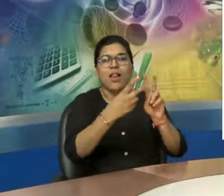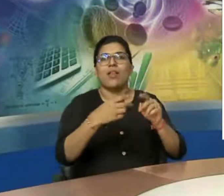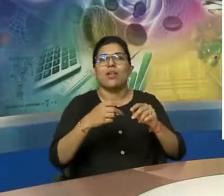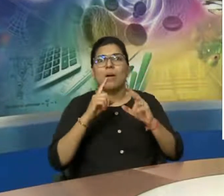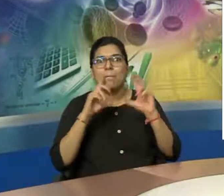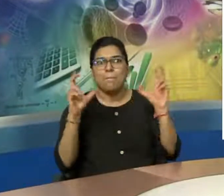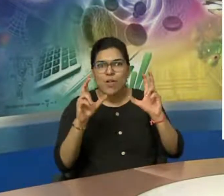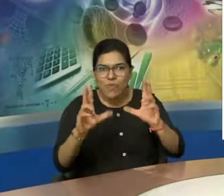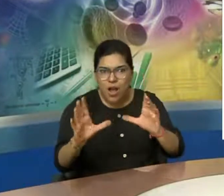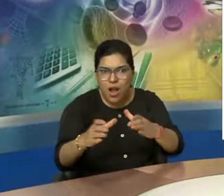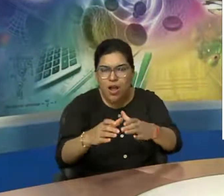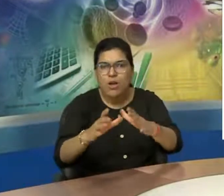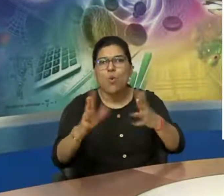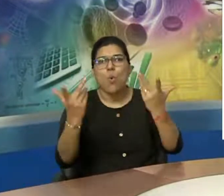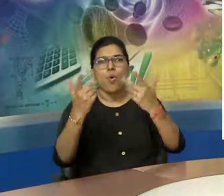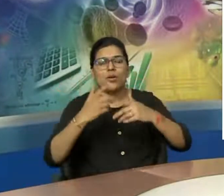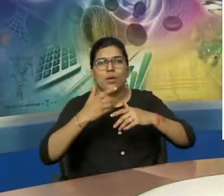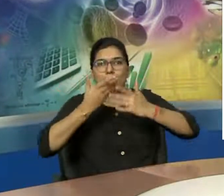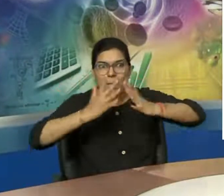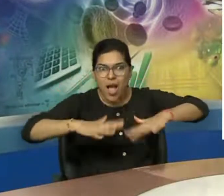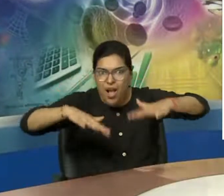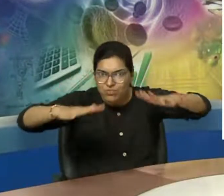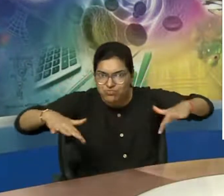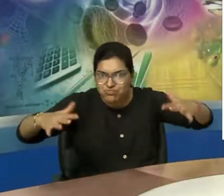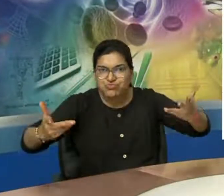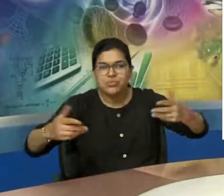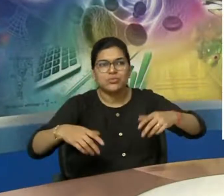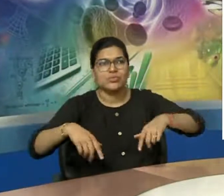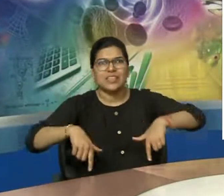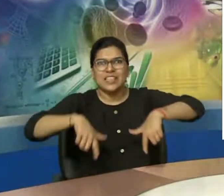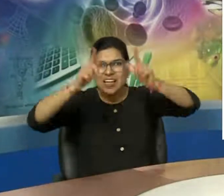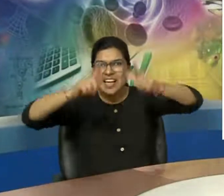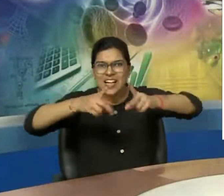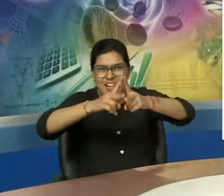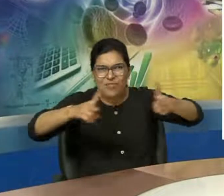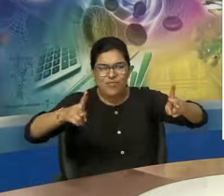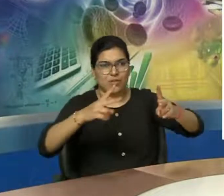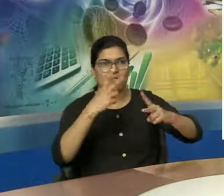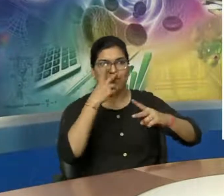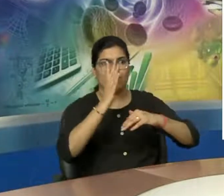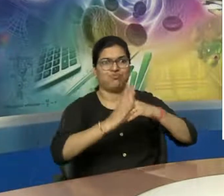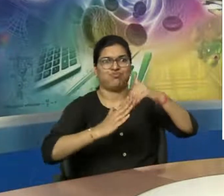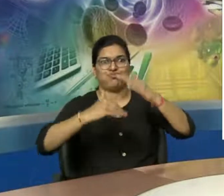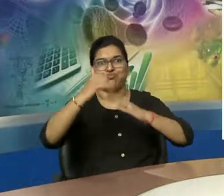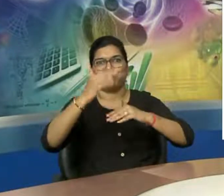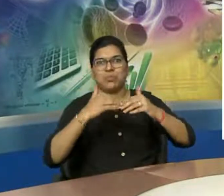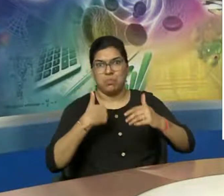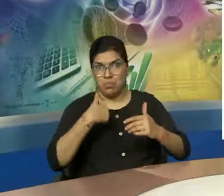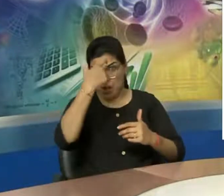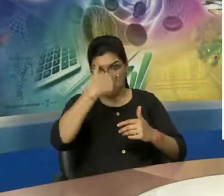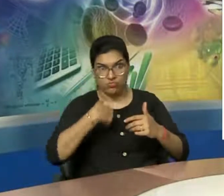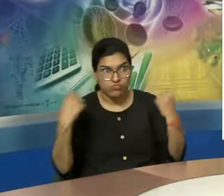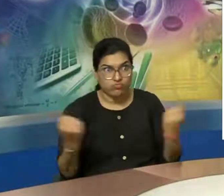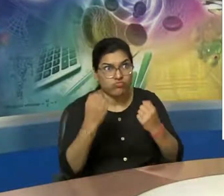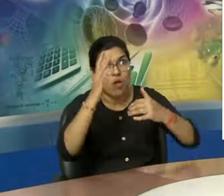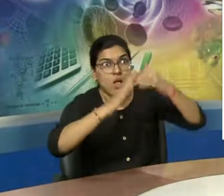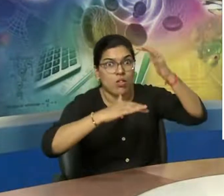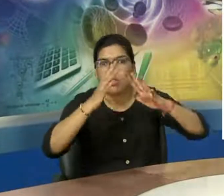An adaptation is thus the appearance or behavior or structure or mode of life of